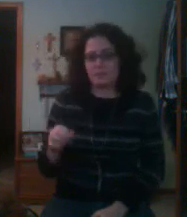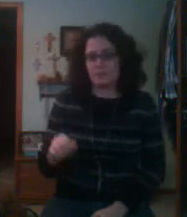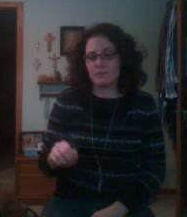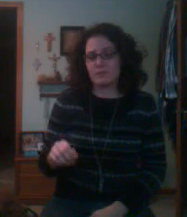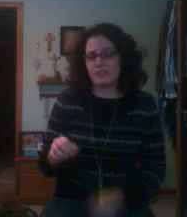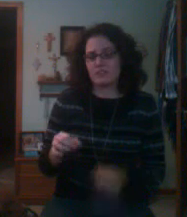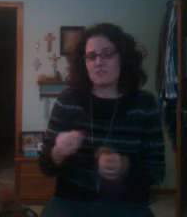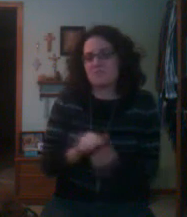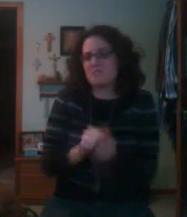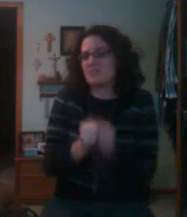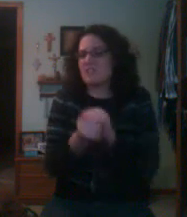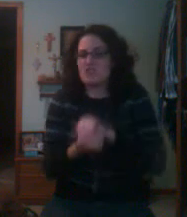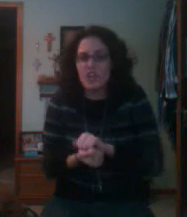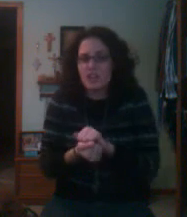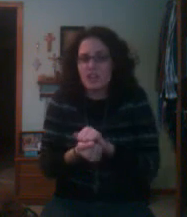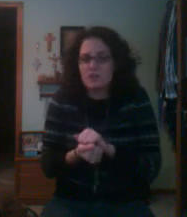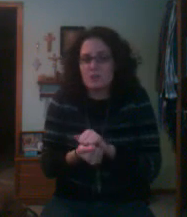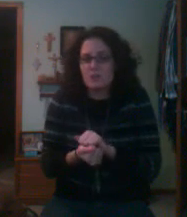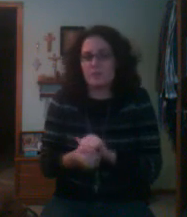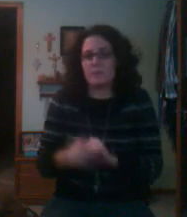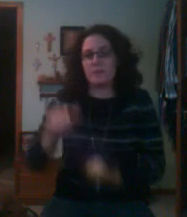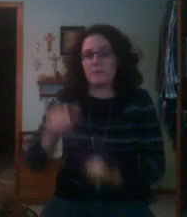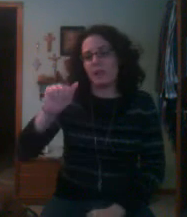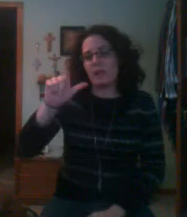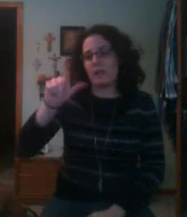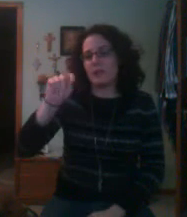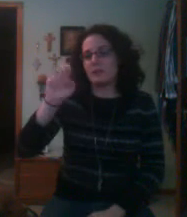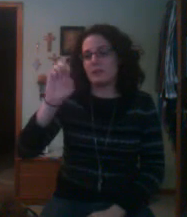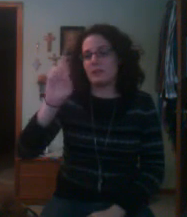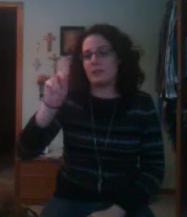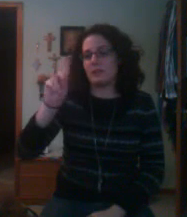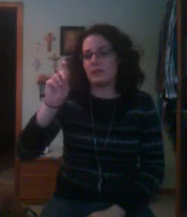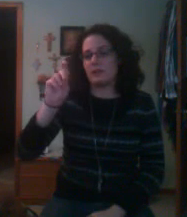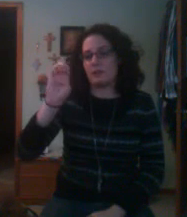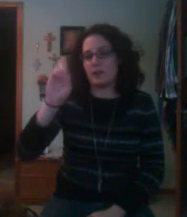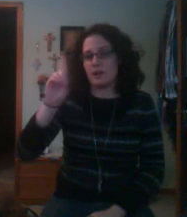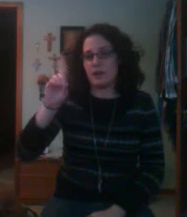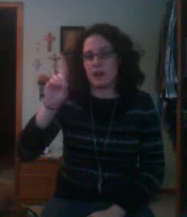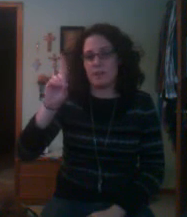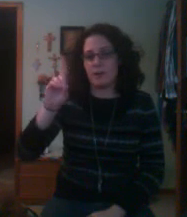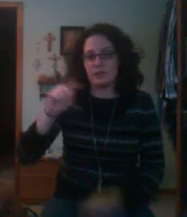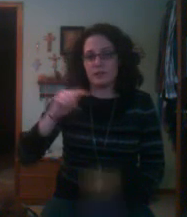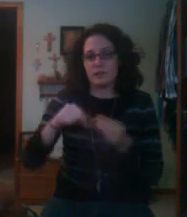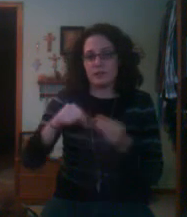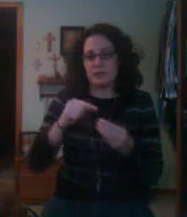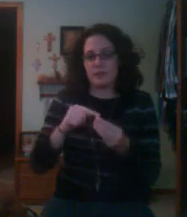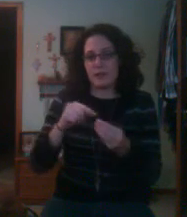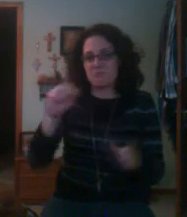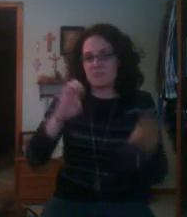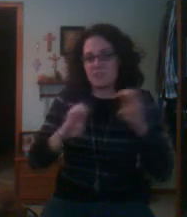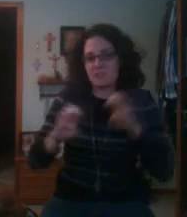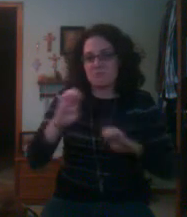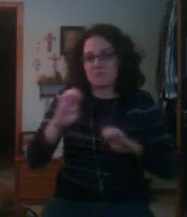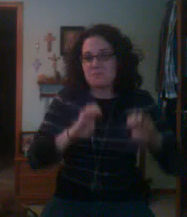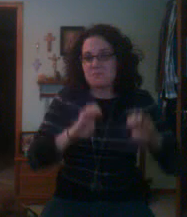whatever is altered about the experiment. And you usually only have one independent variable. So for this example, our independent variable is going